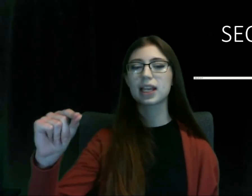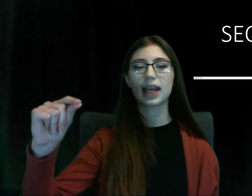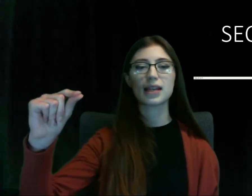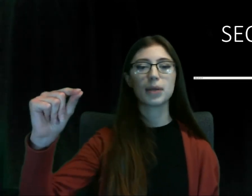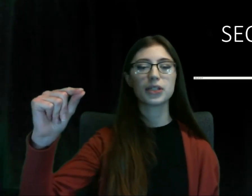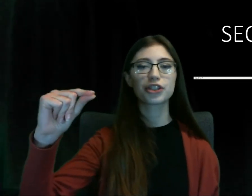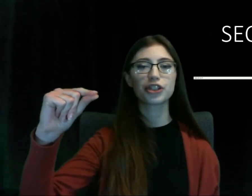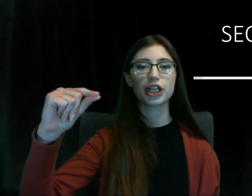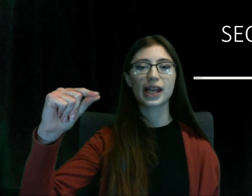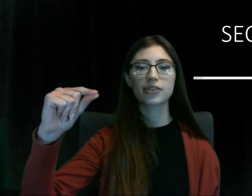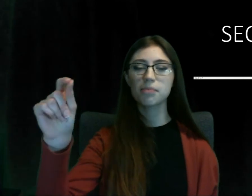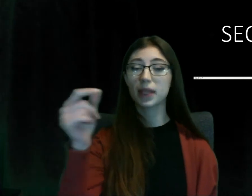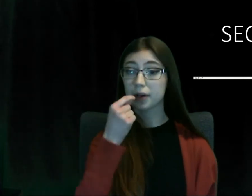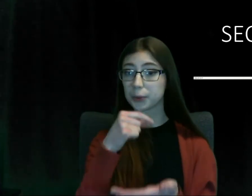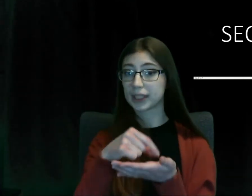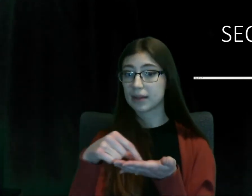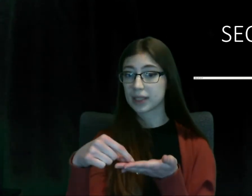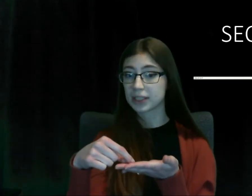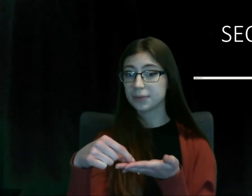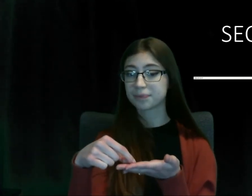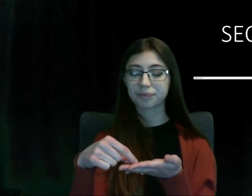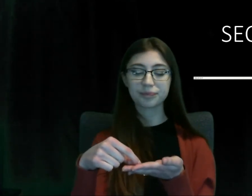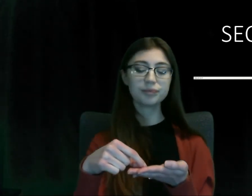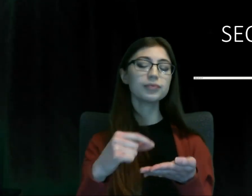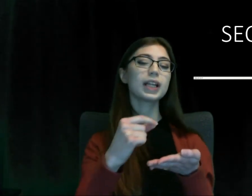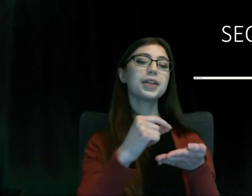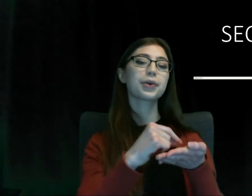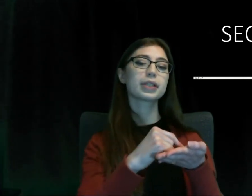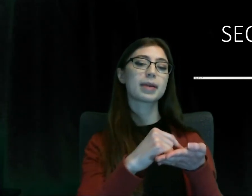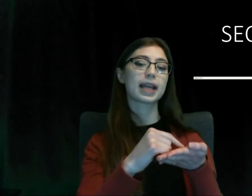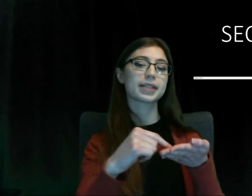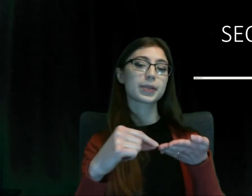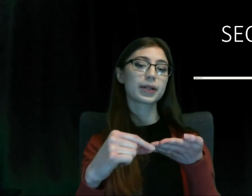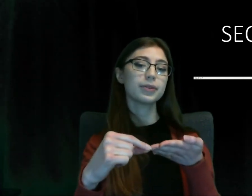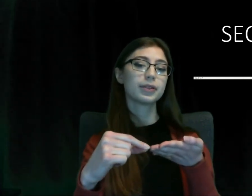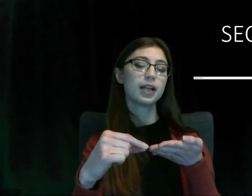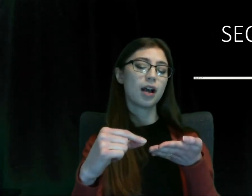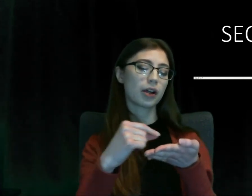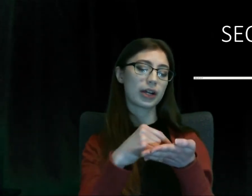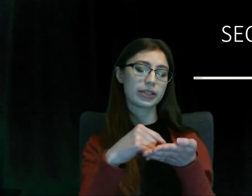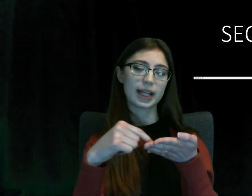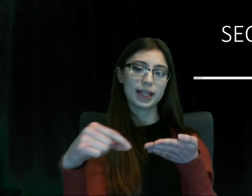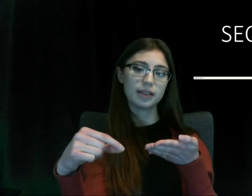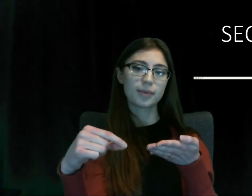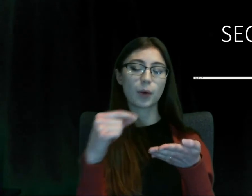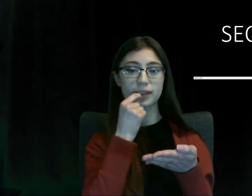a pinched G hand shape like you're holding a pencil. And you're going to make a squiggle across your hand or sign